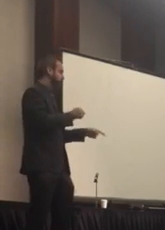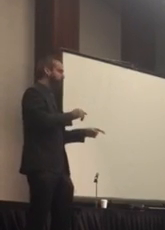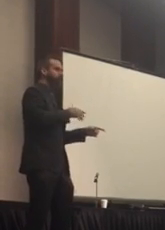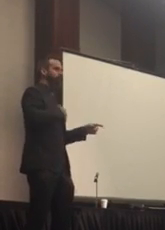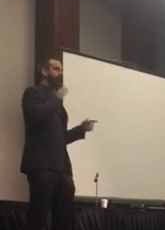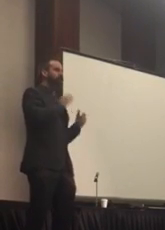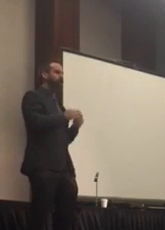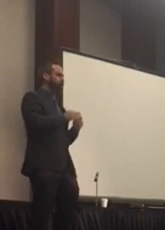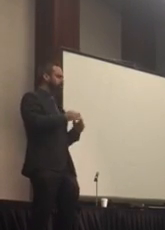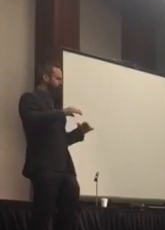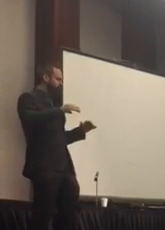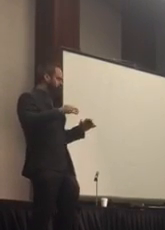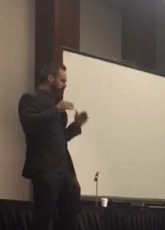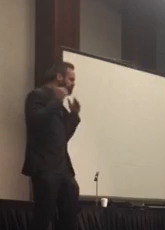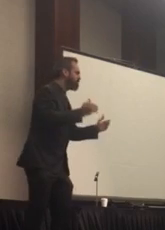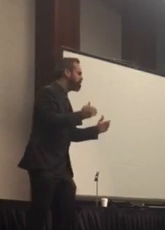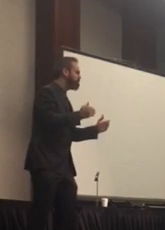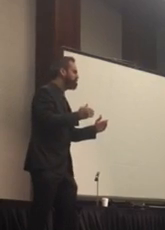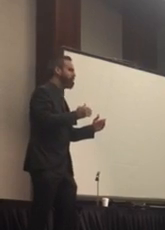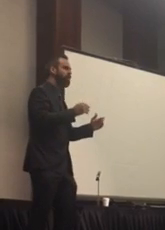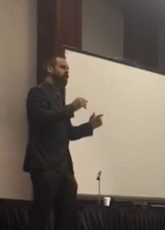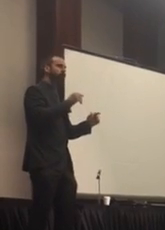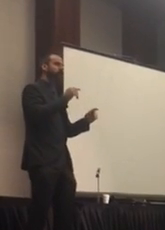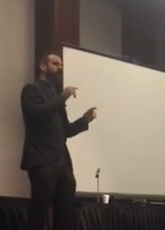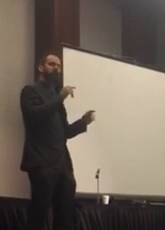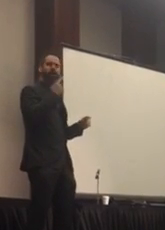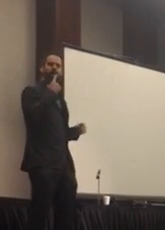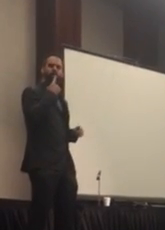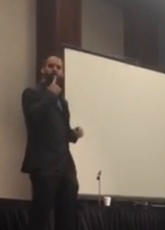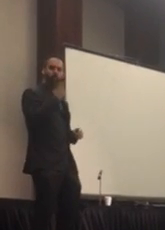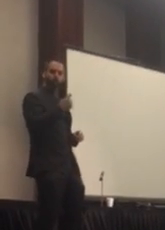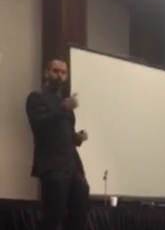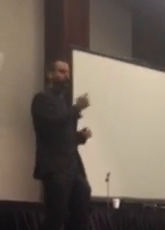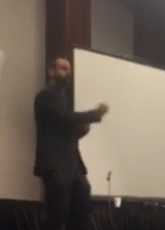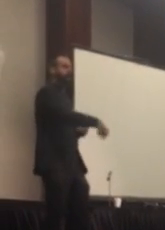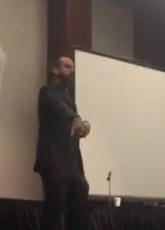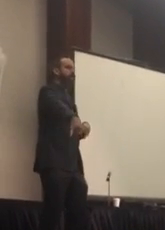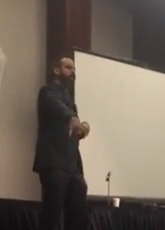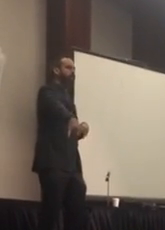and she says, redlining, which is scary accurate.